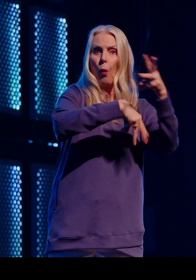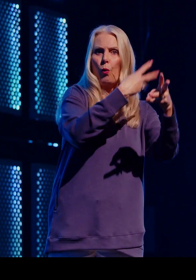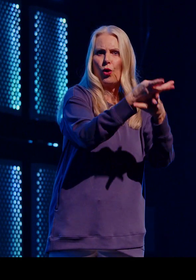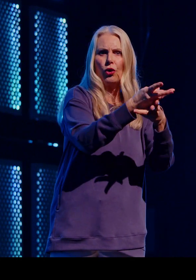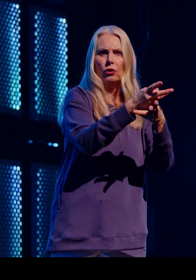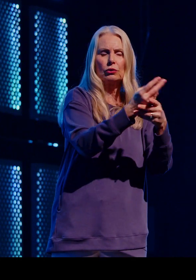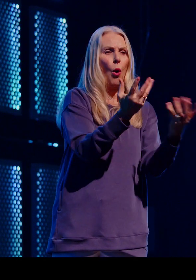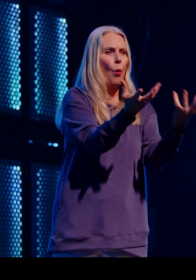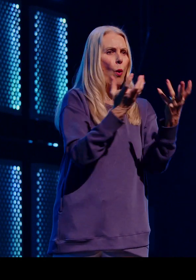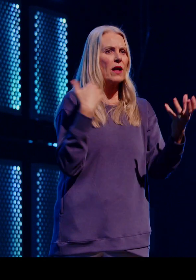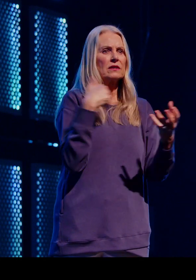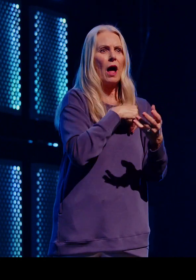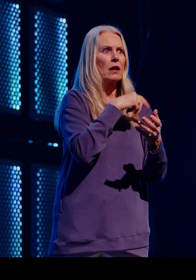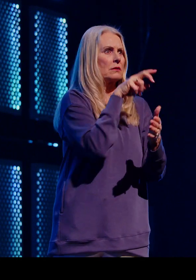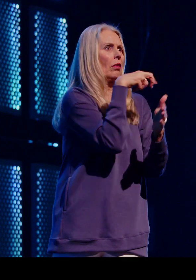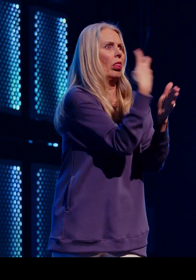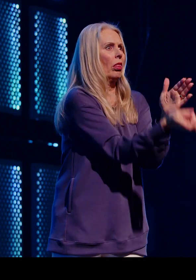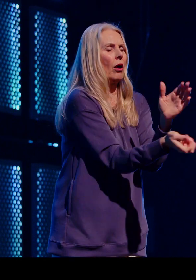interested in a lot of other things.